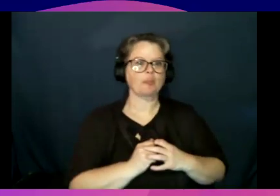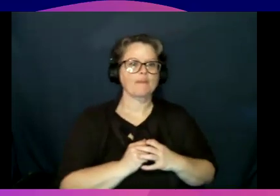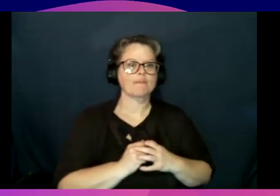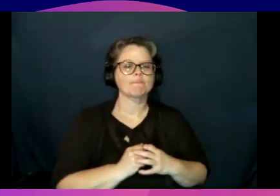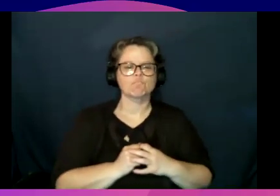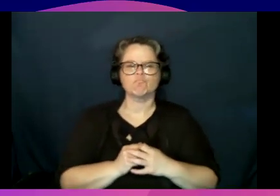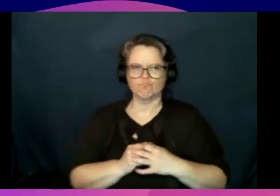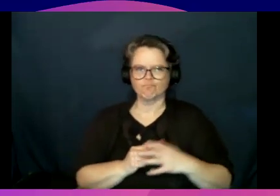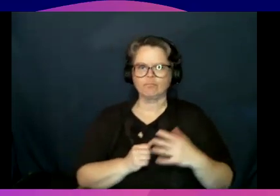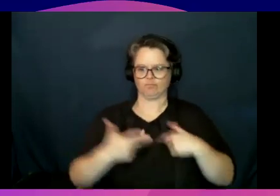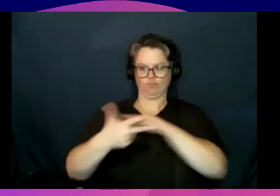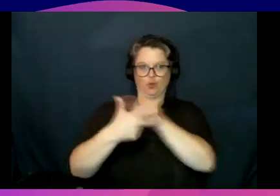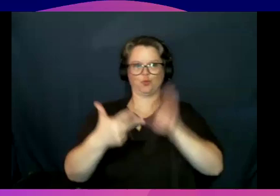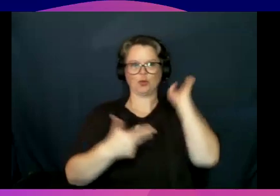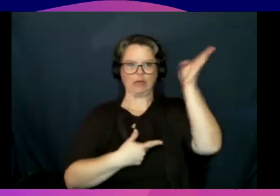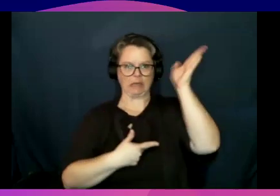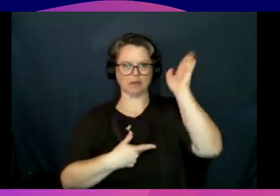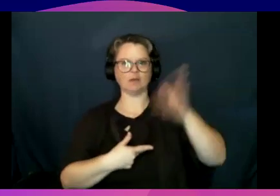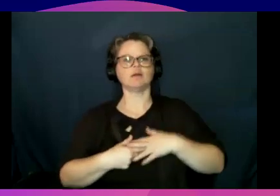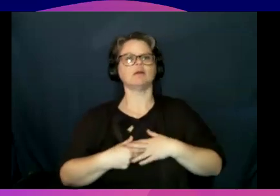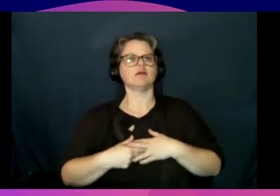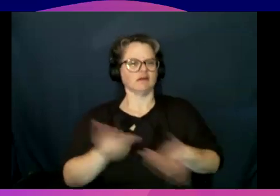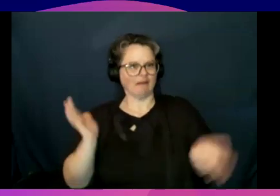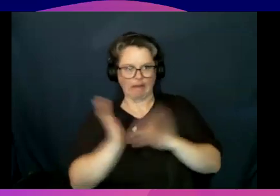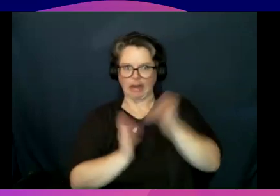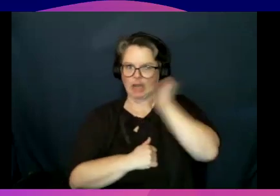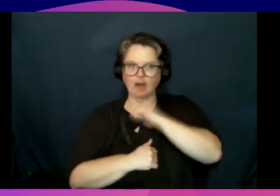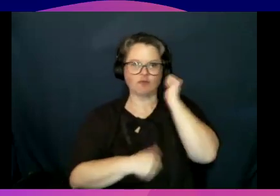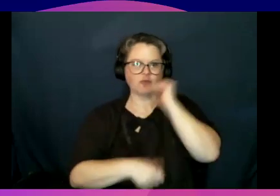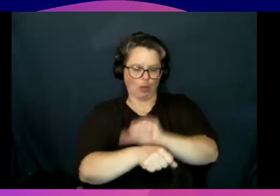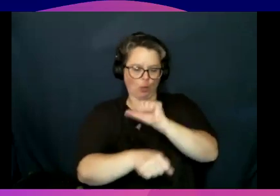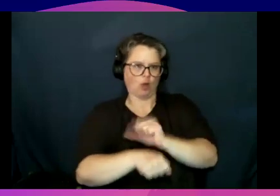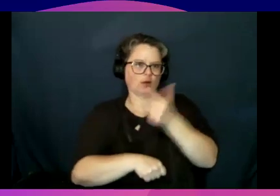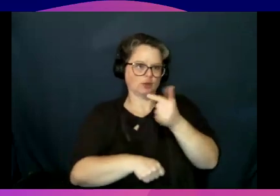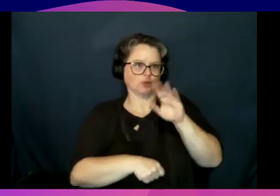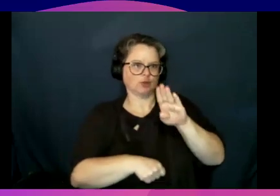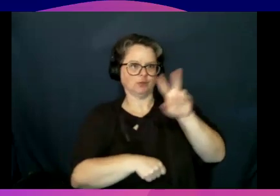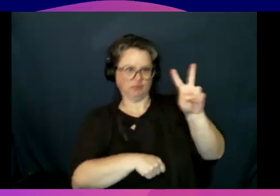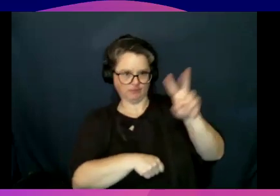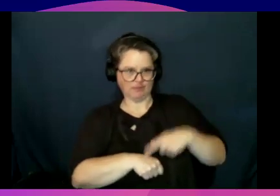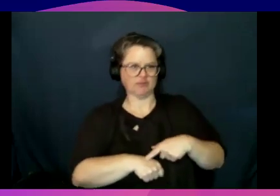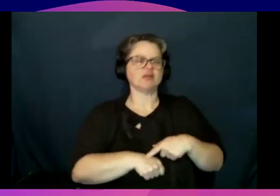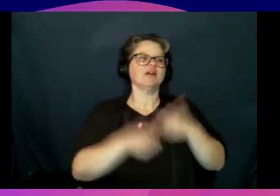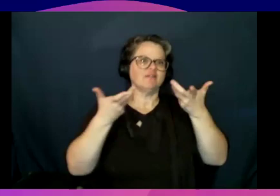about a couple of times and that they know that SVNB works to practice low impact